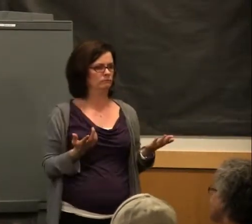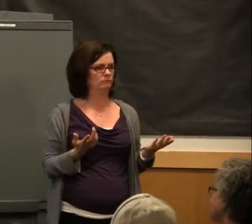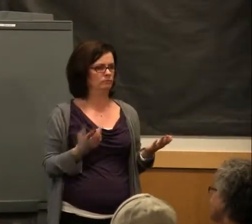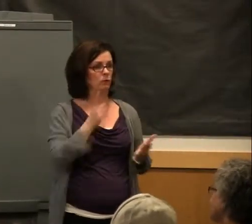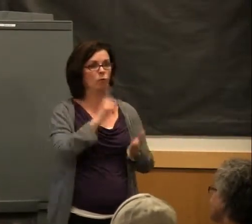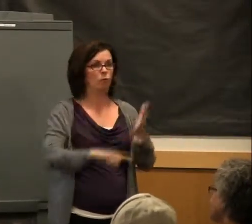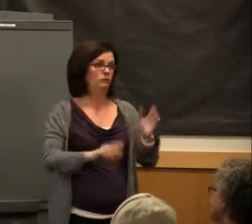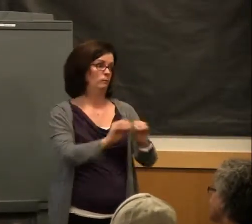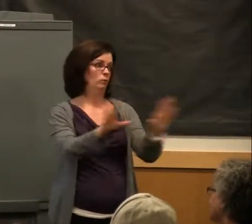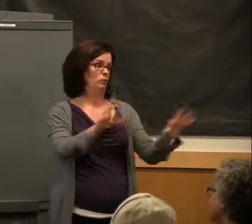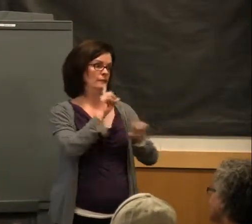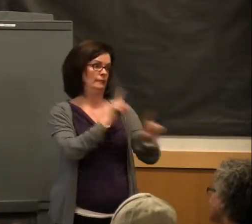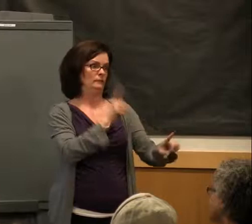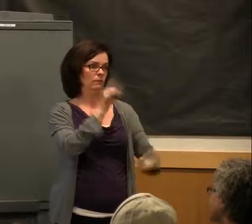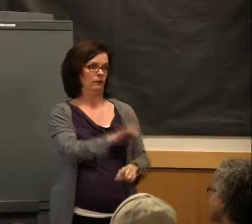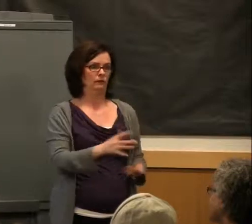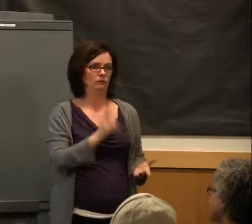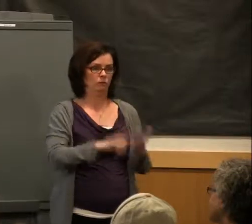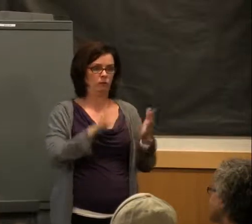What's the most obvious one?